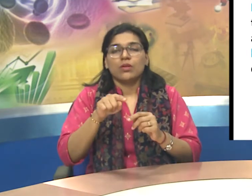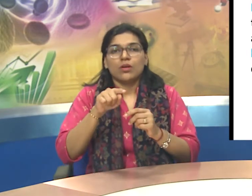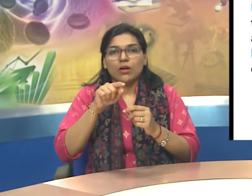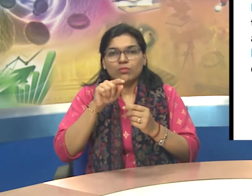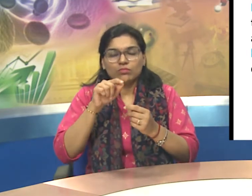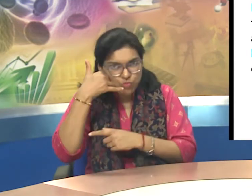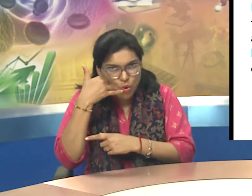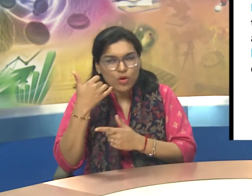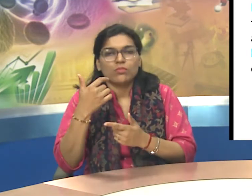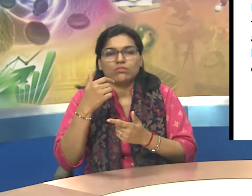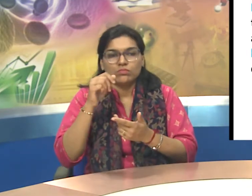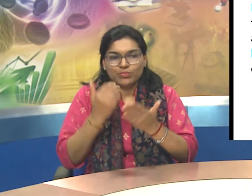that enables